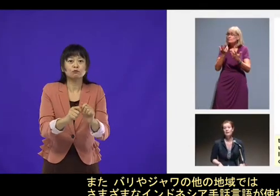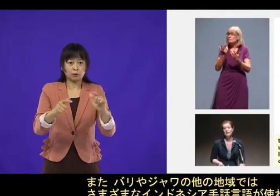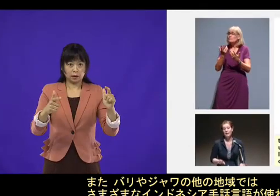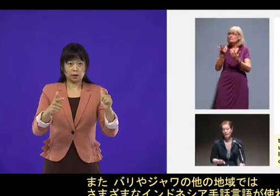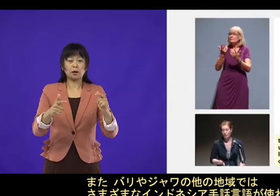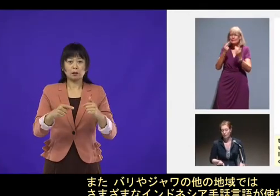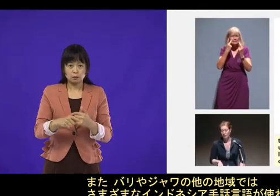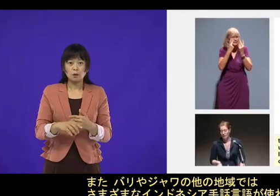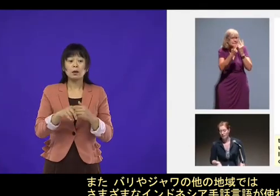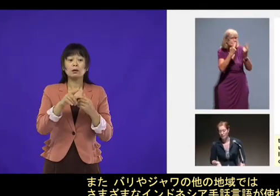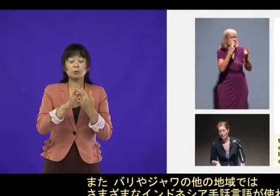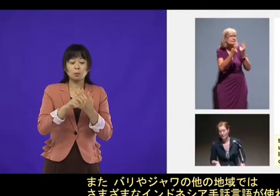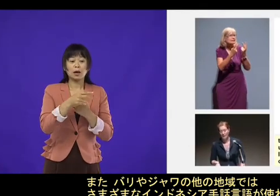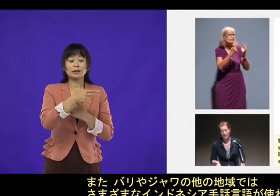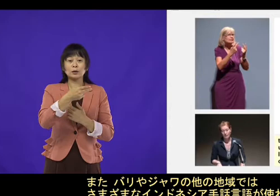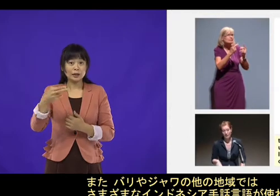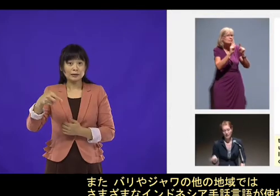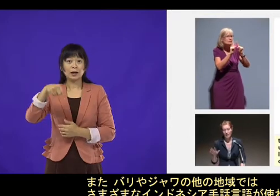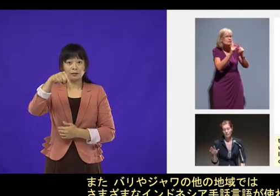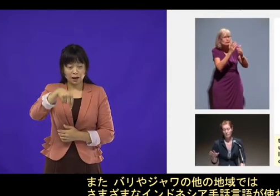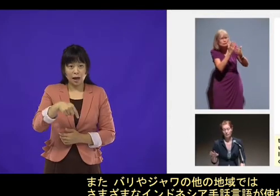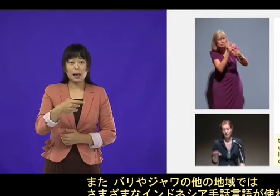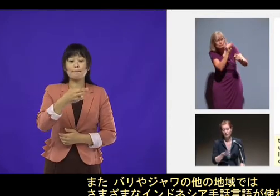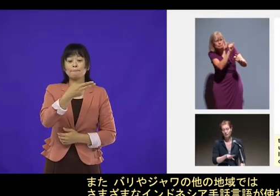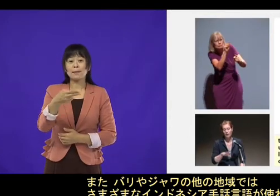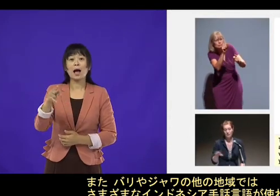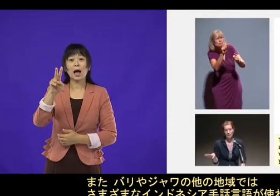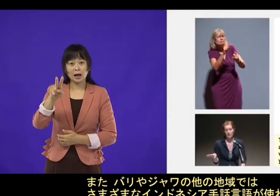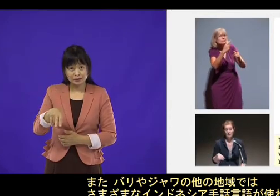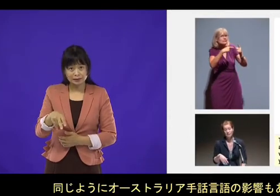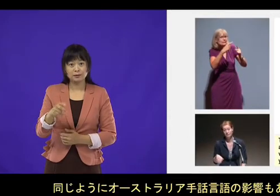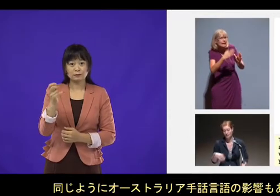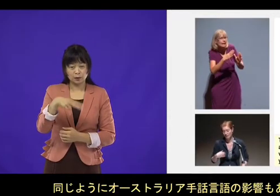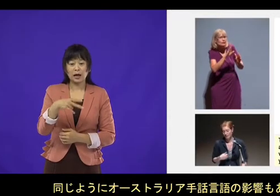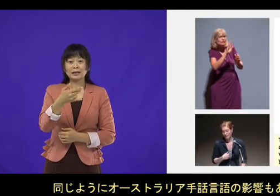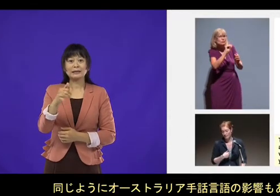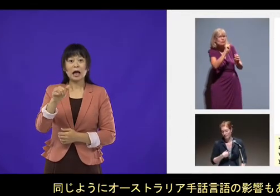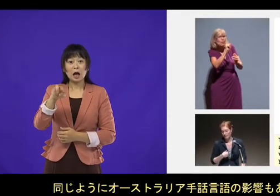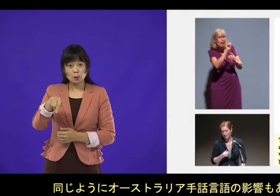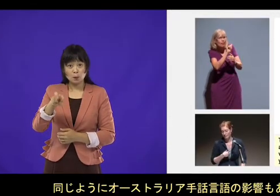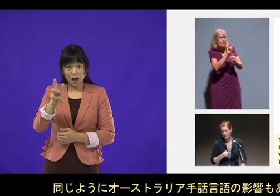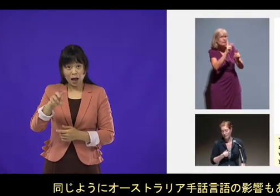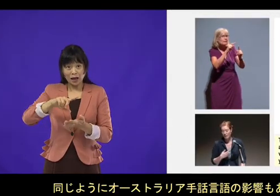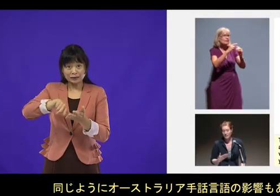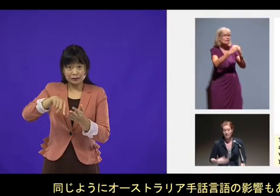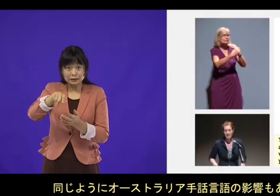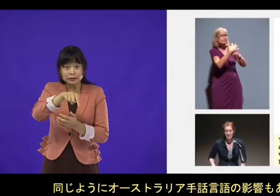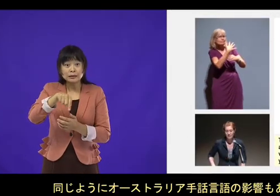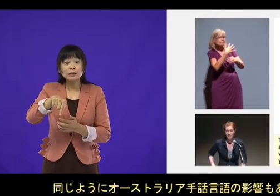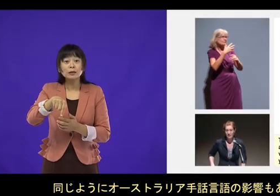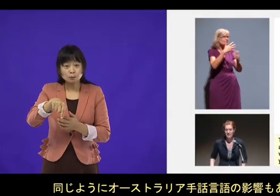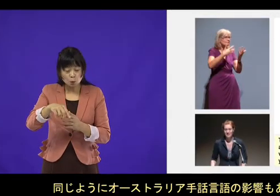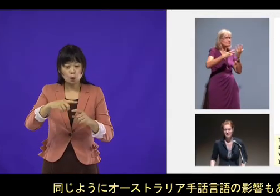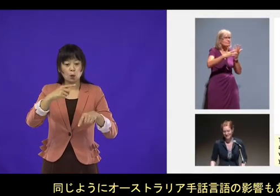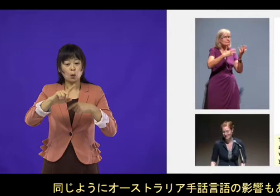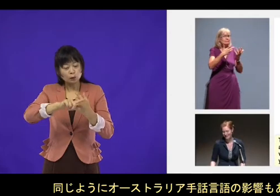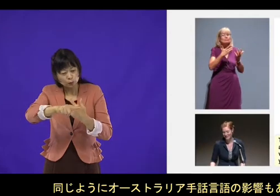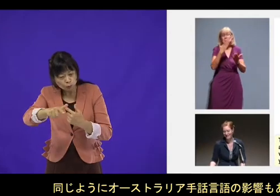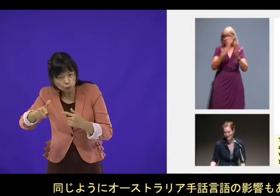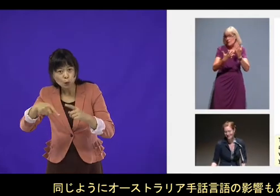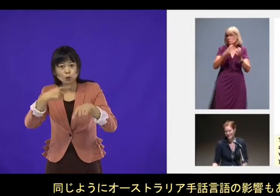Bali and also in other parts of Java, and even there might even be some